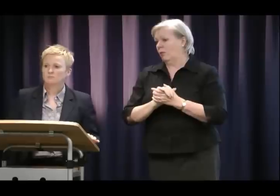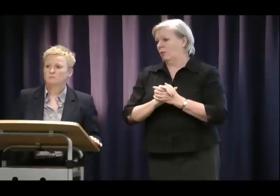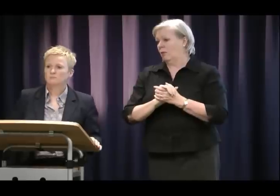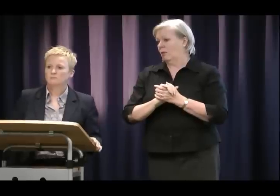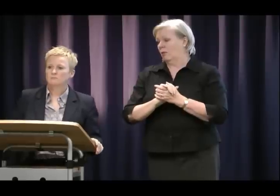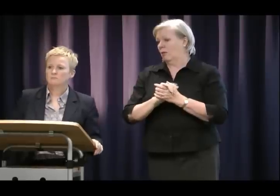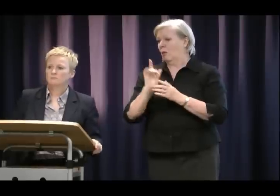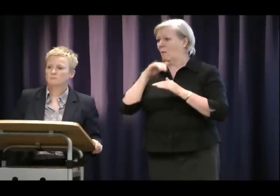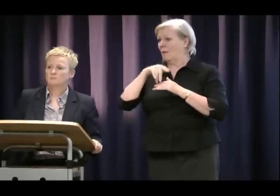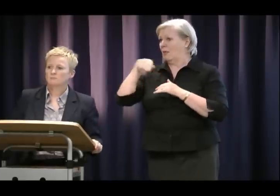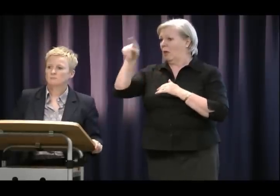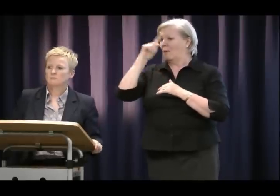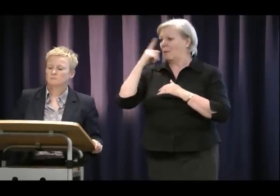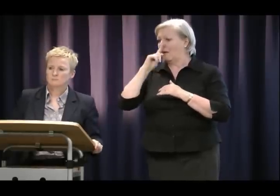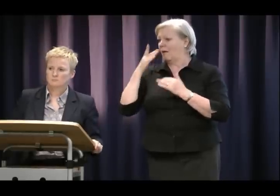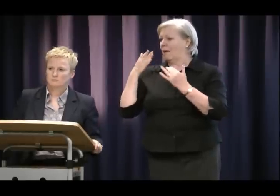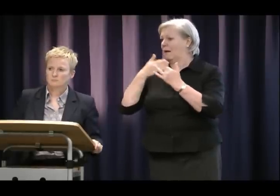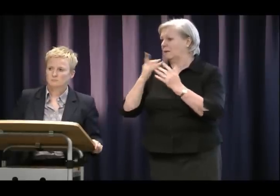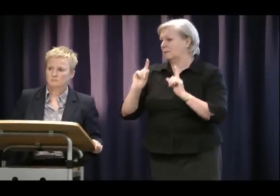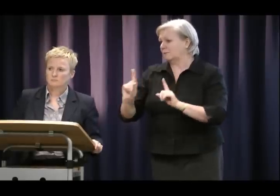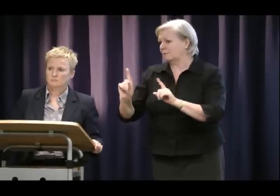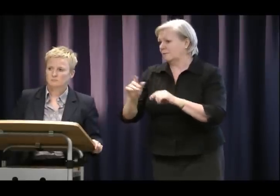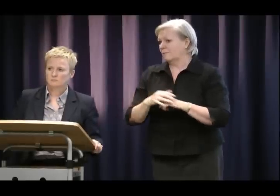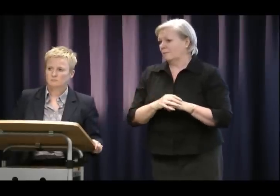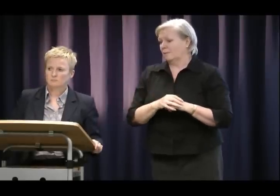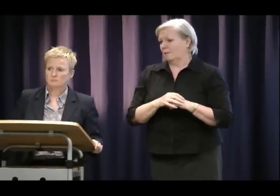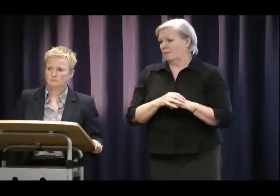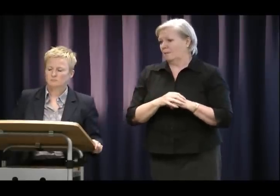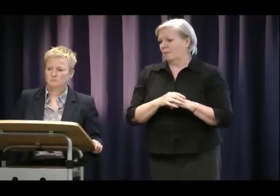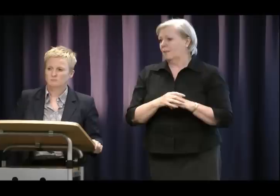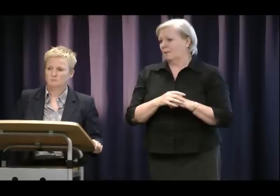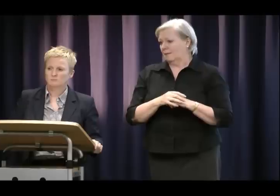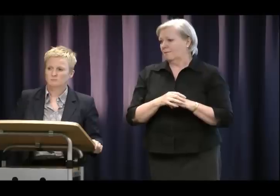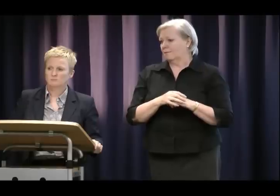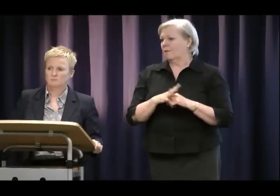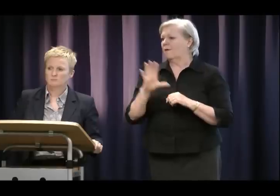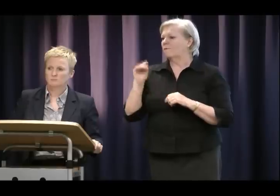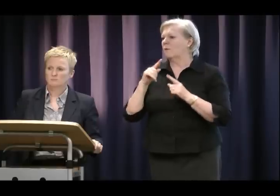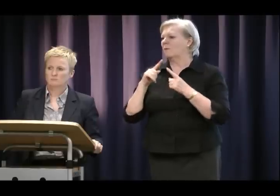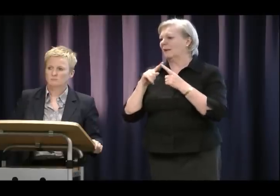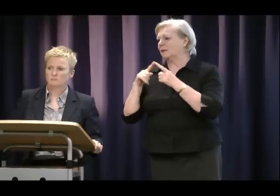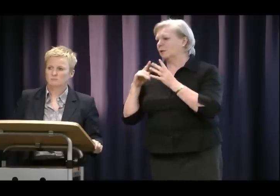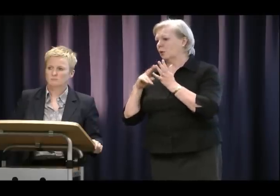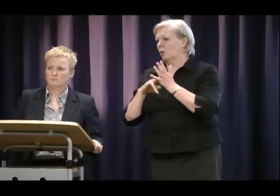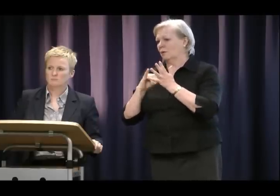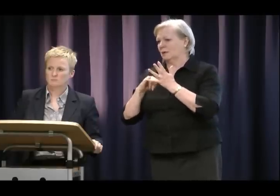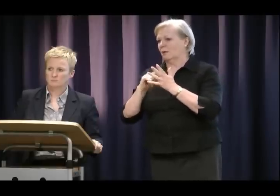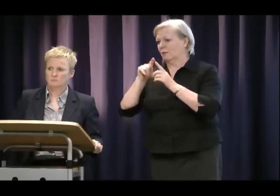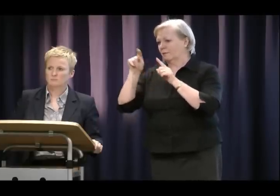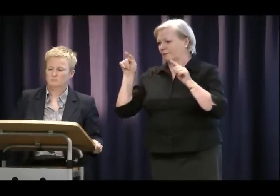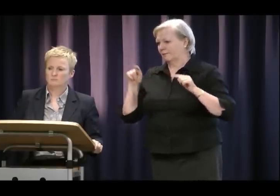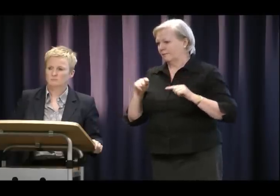or north, what about people who can't access the location